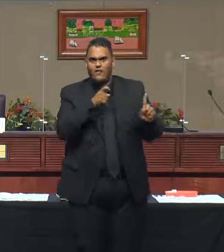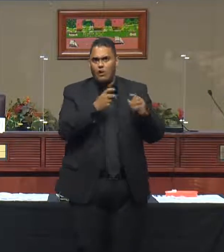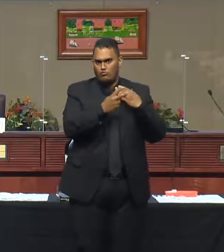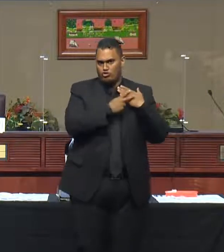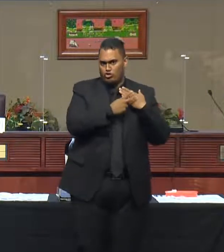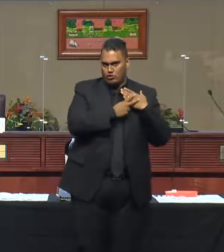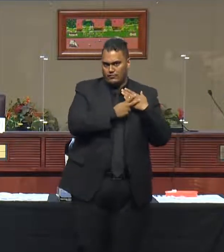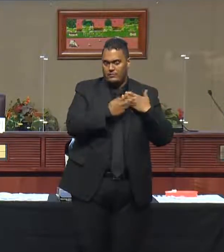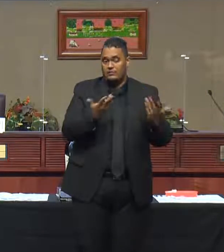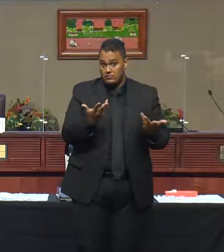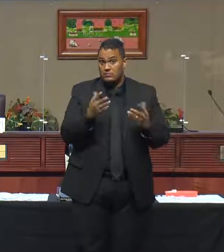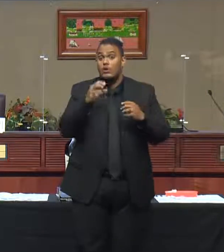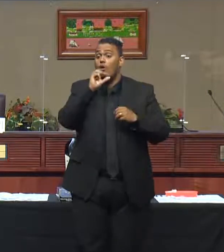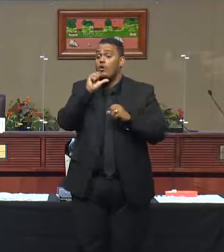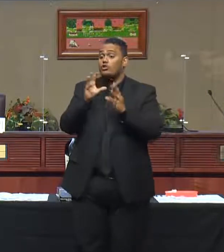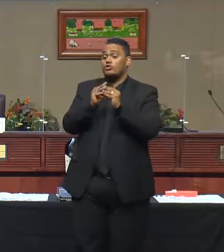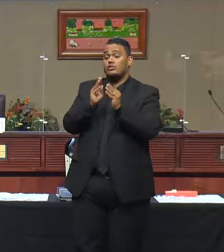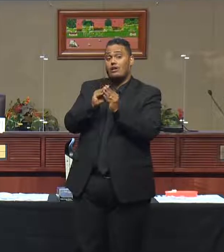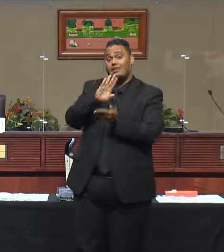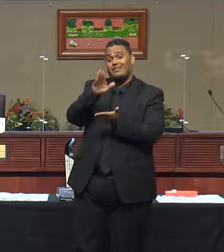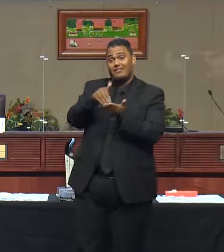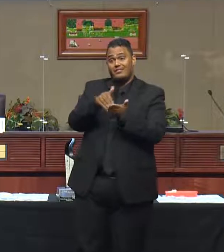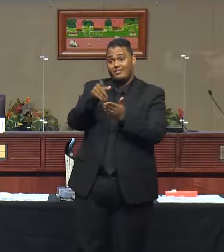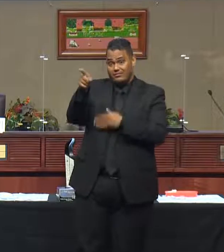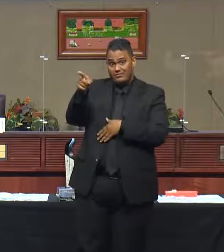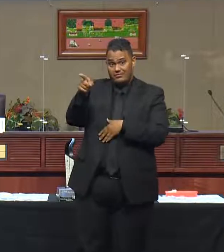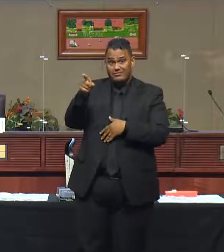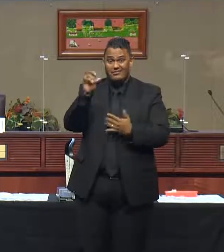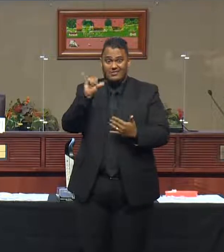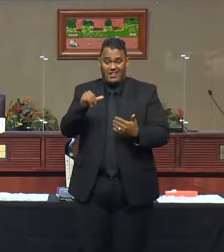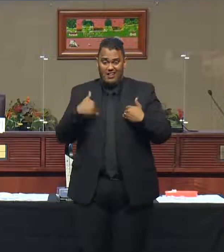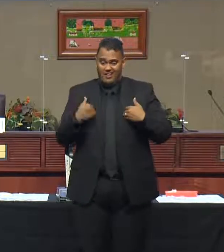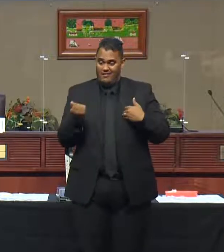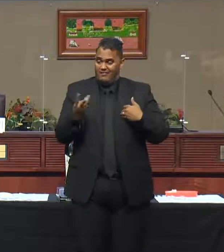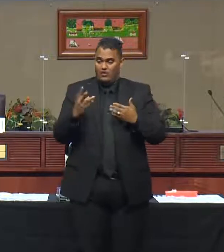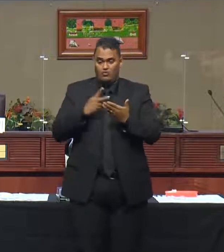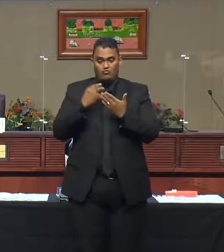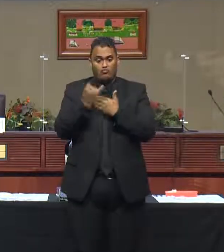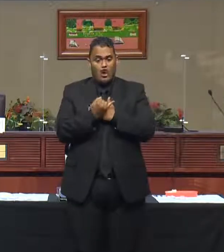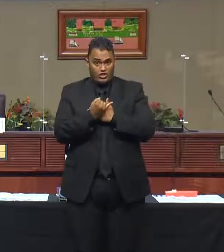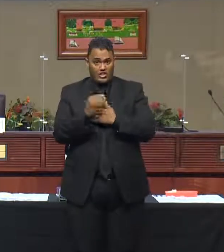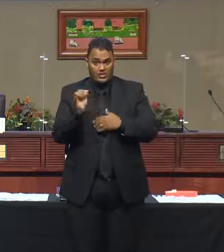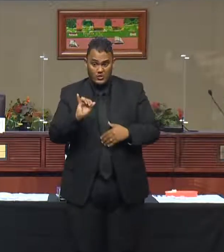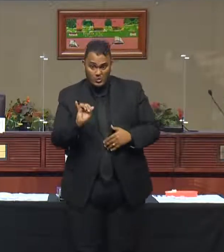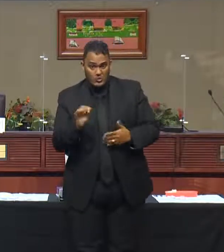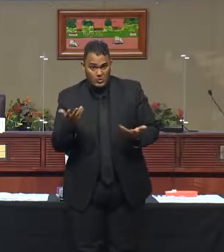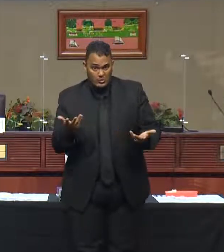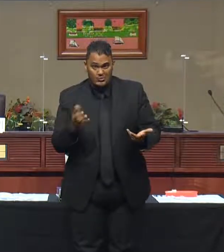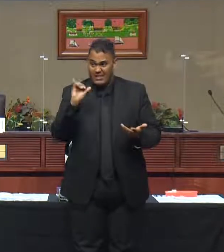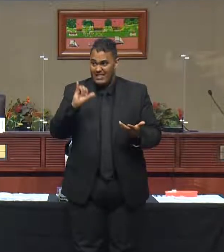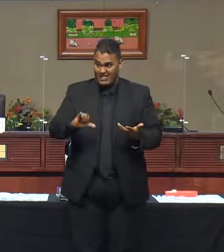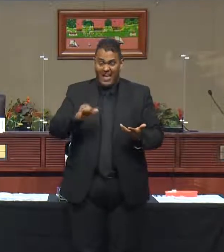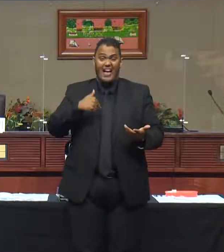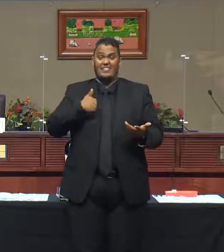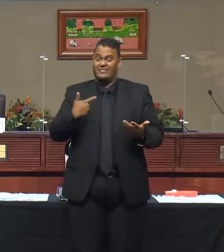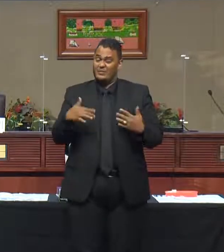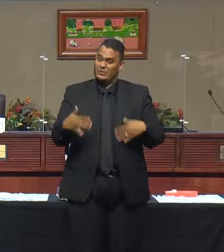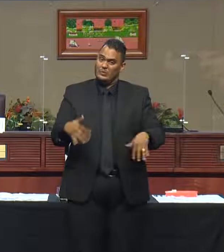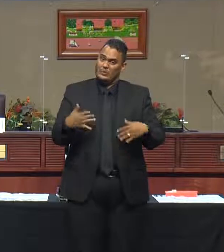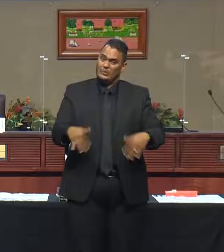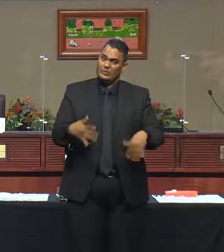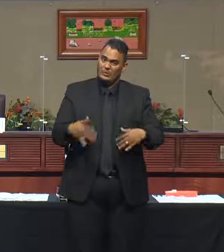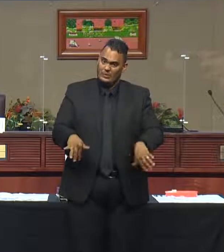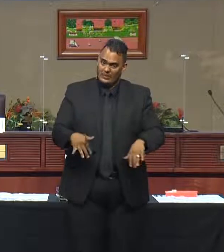And that's really slowed down a lot. And by the same token, when you talk to Mark Tester over at the